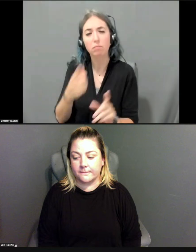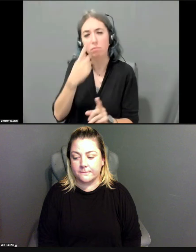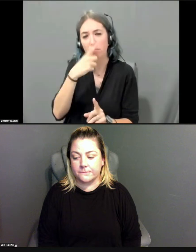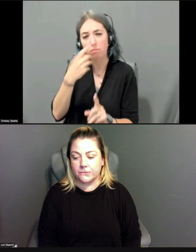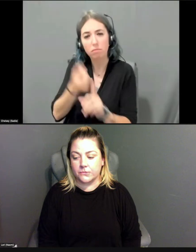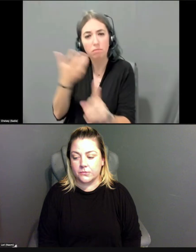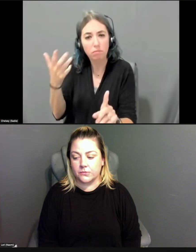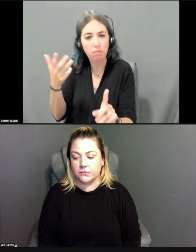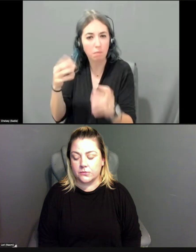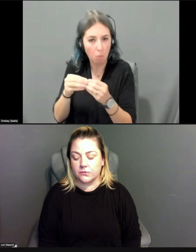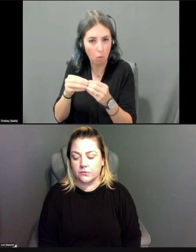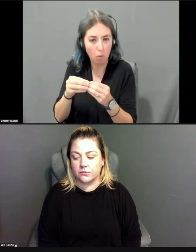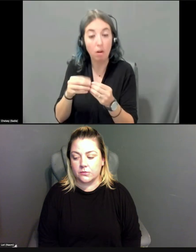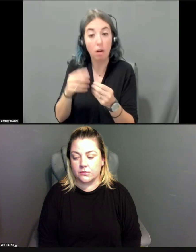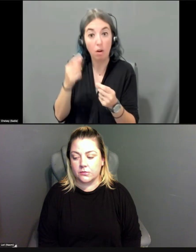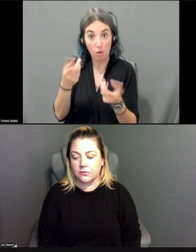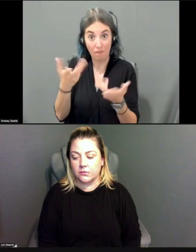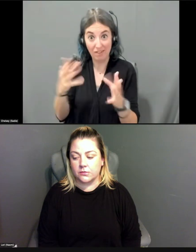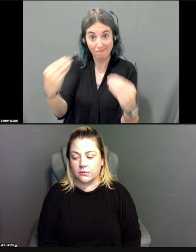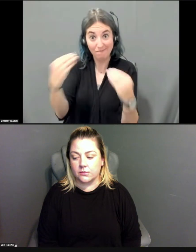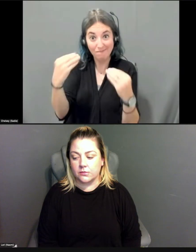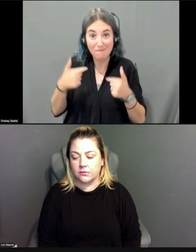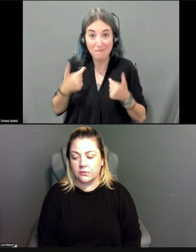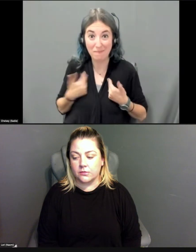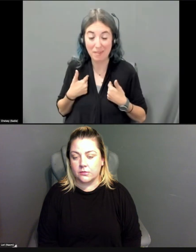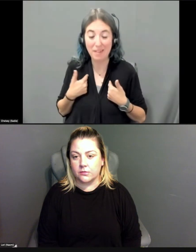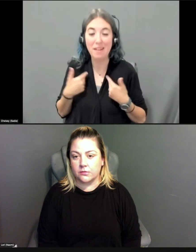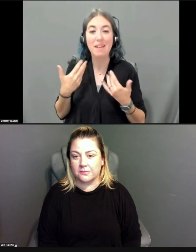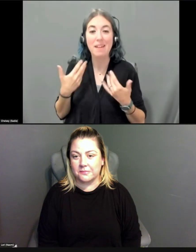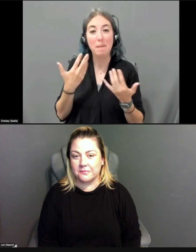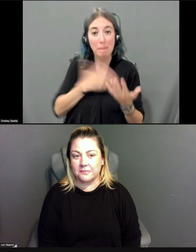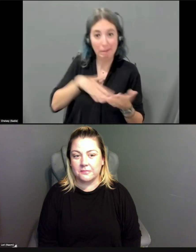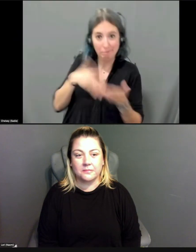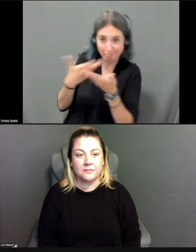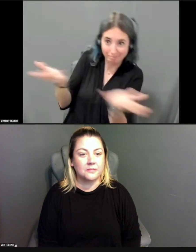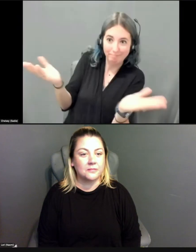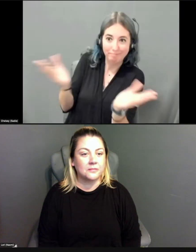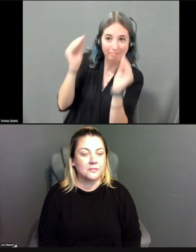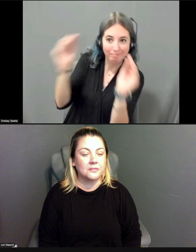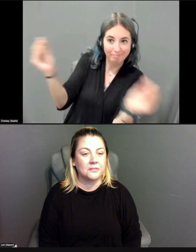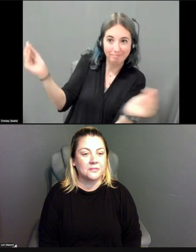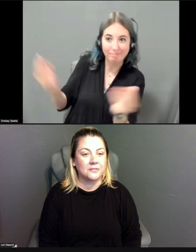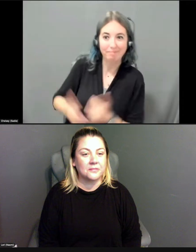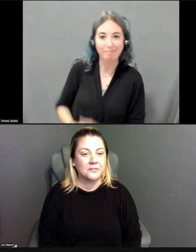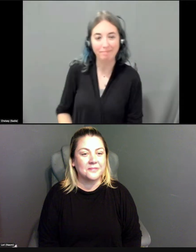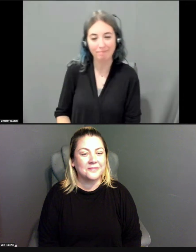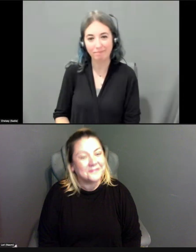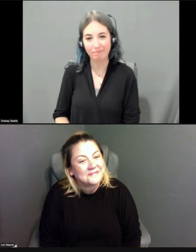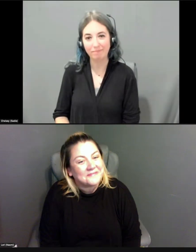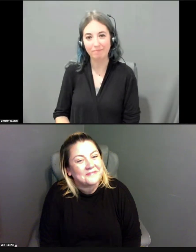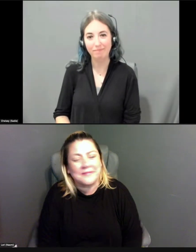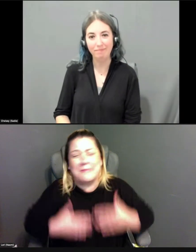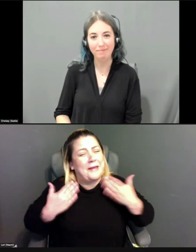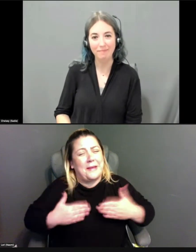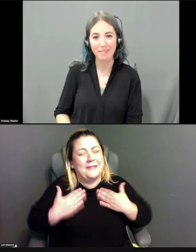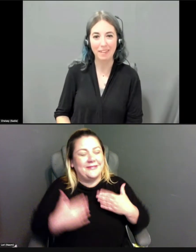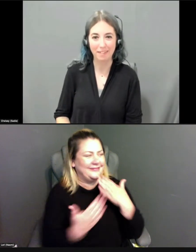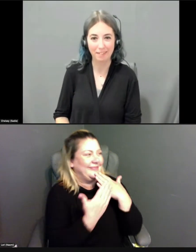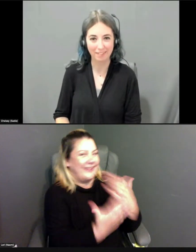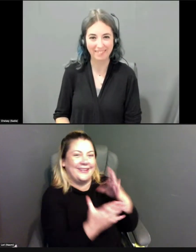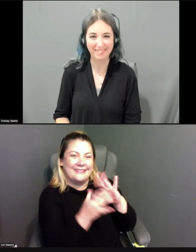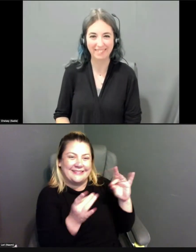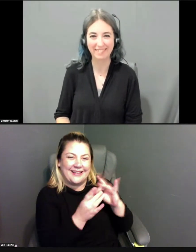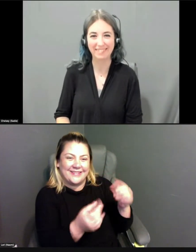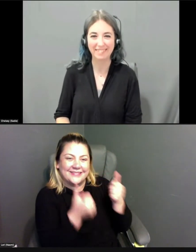this, why don't you educate everybody else a little bit on this? Yeah, I would love to. Also, thank you for that. Yeah.